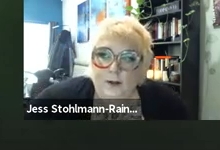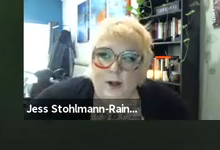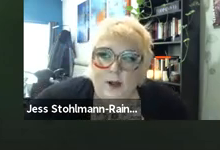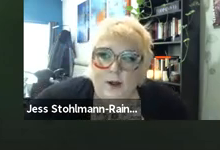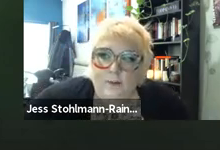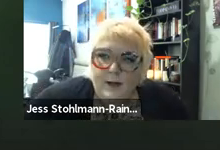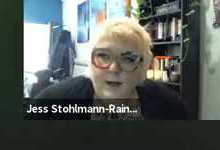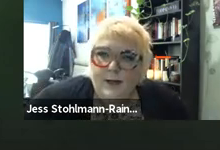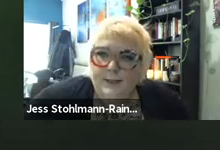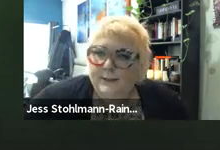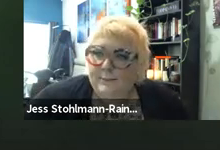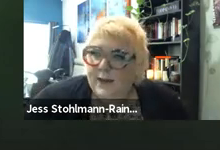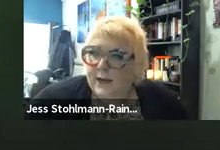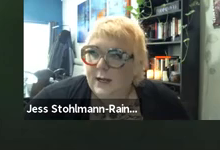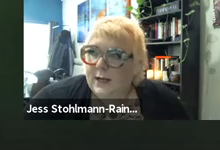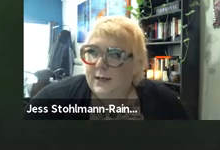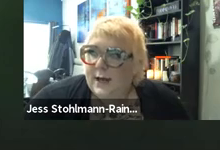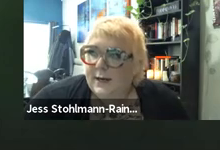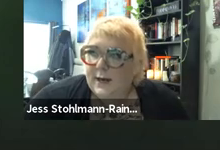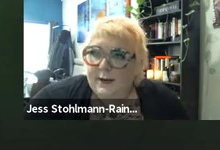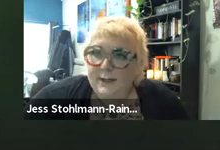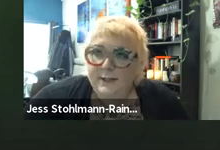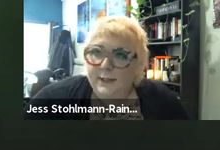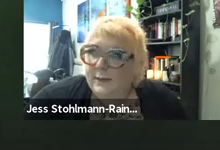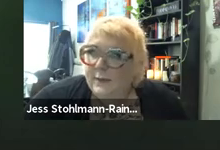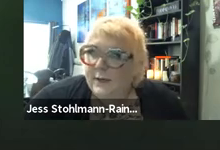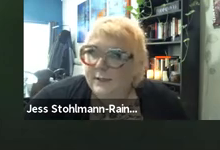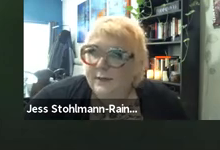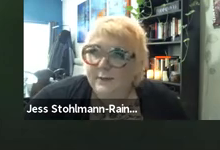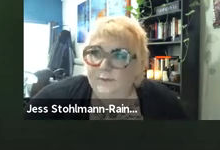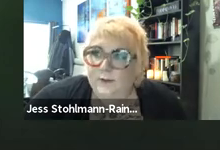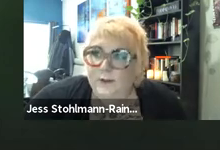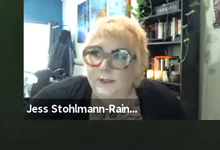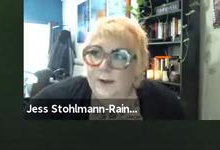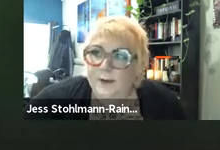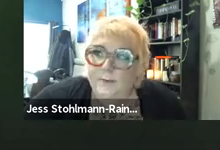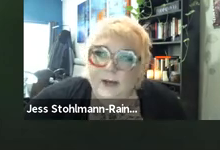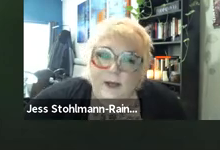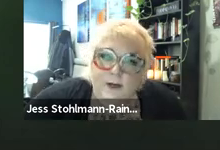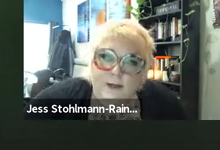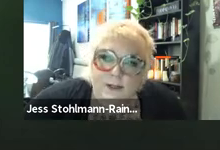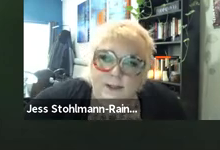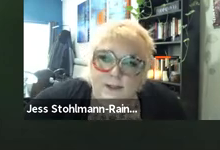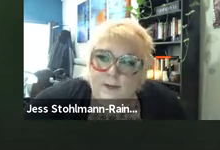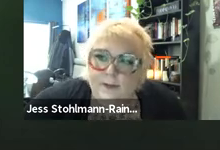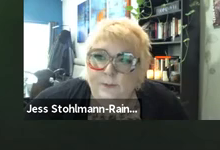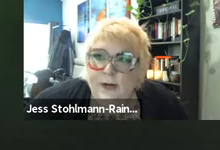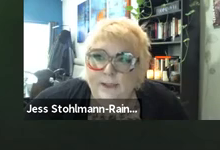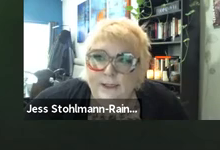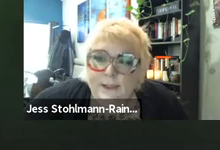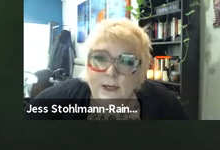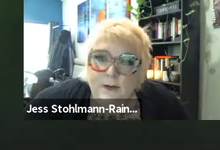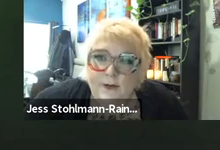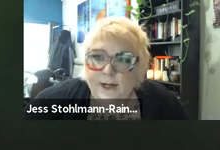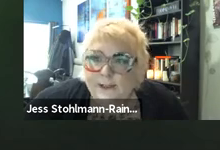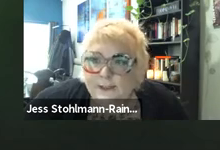at all um it is something that uh indigenous communities have done for a long time and many other countries keep as a